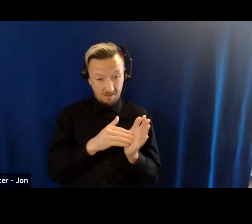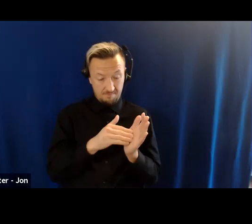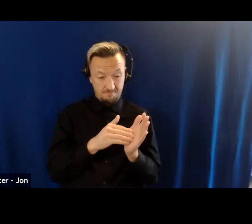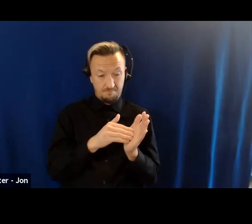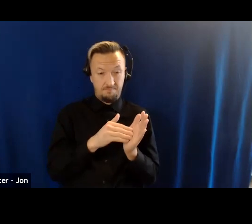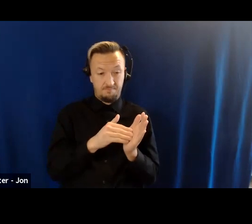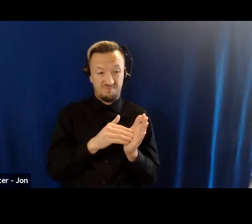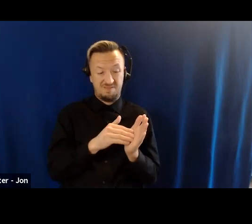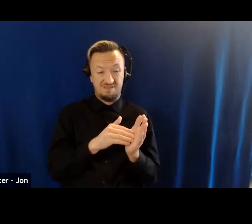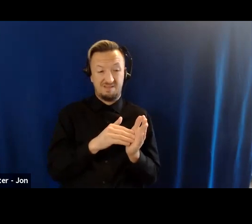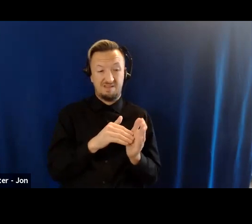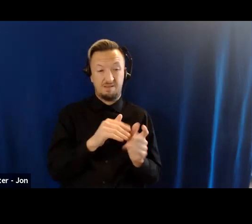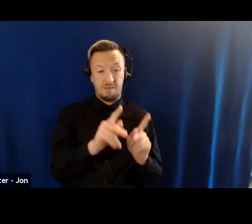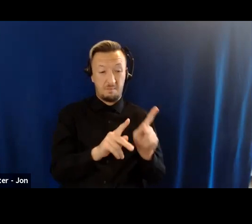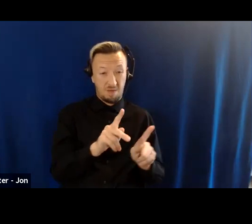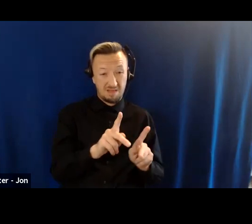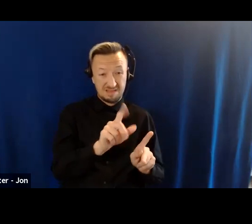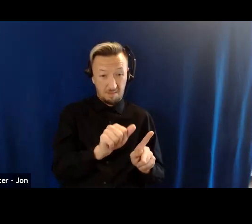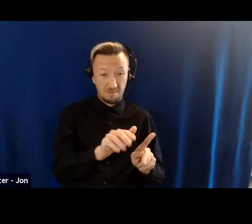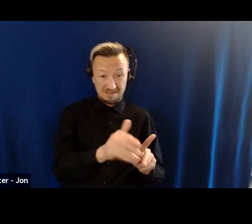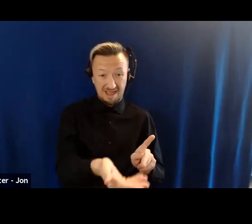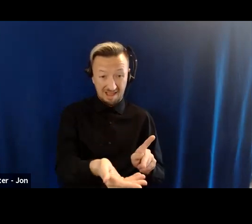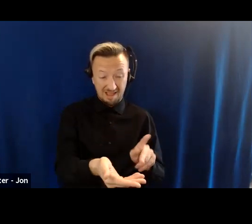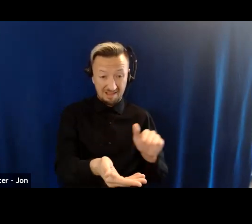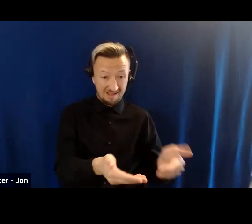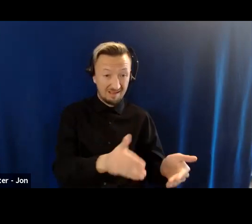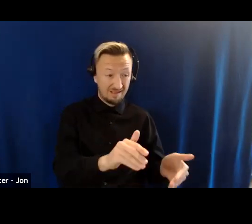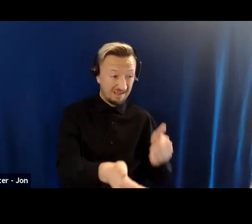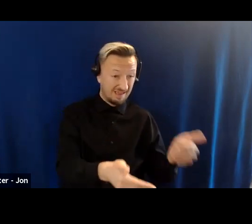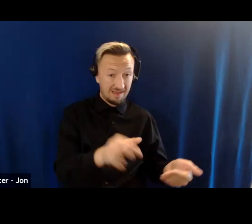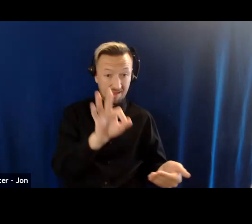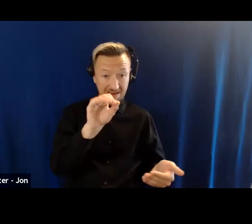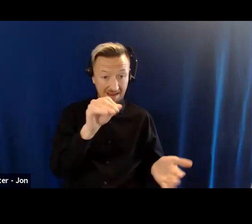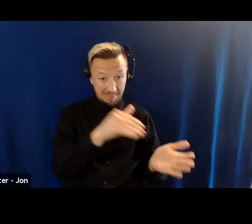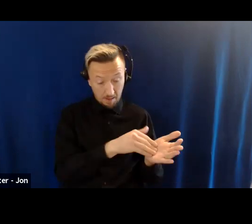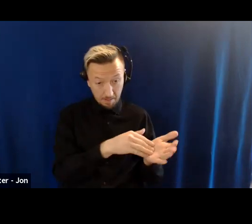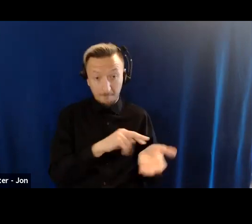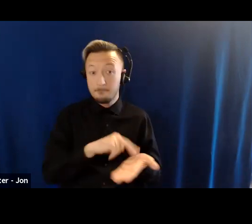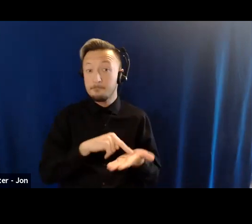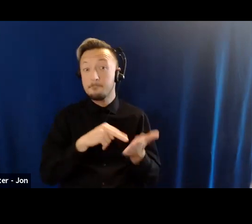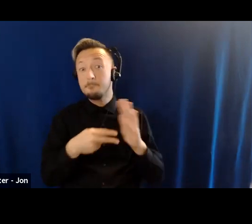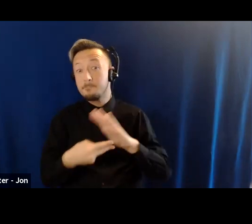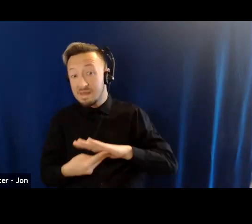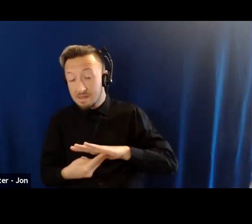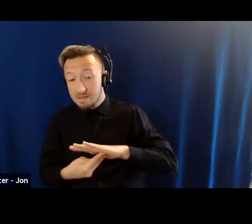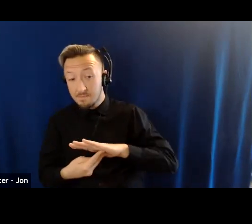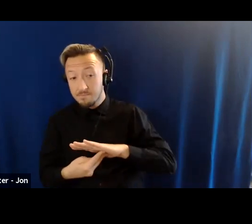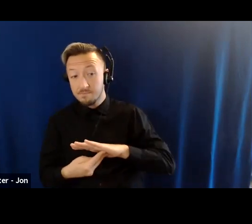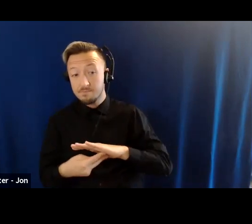dead disabled people in facilities means there are now